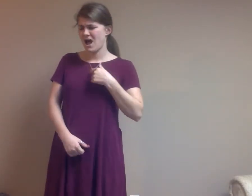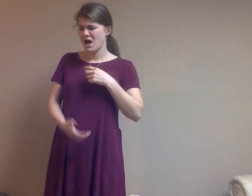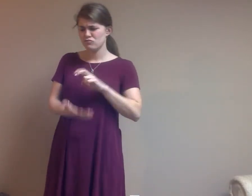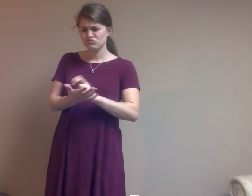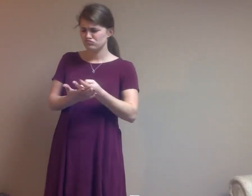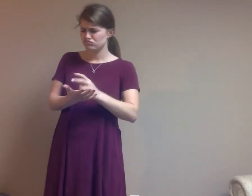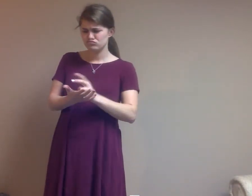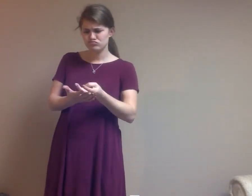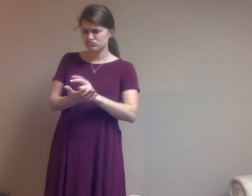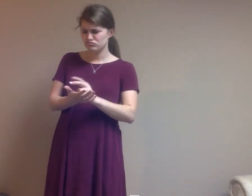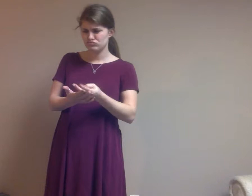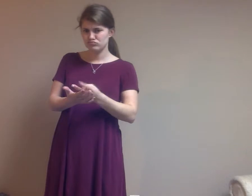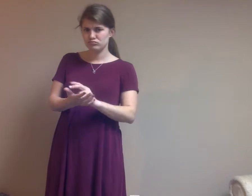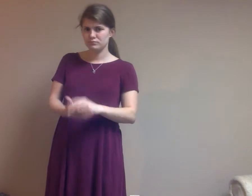So she came and woke me